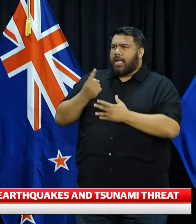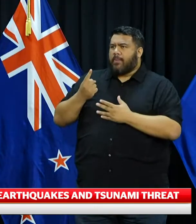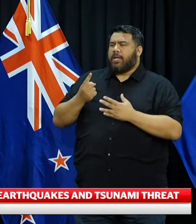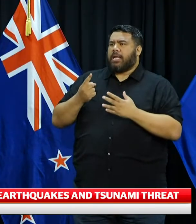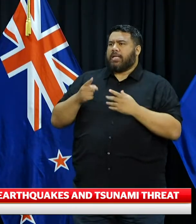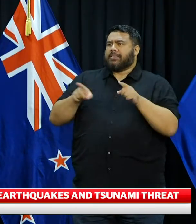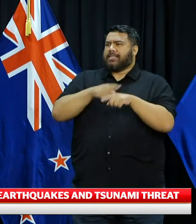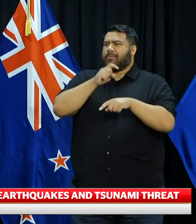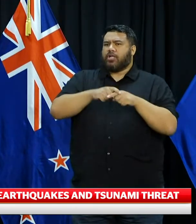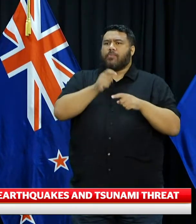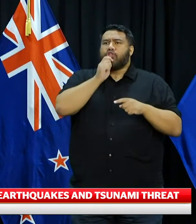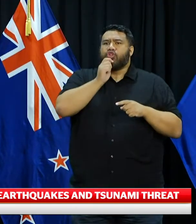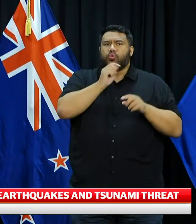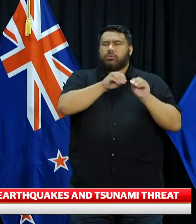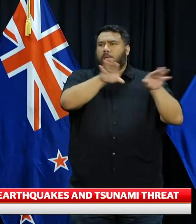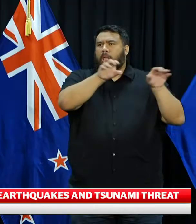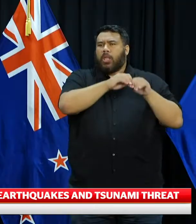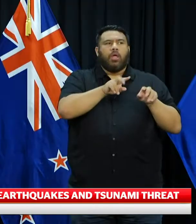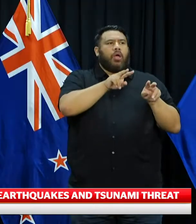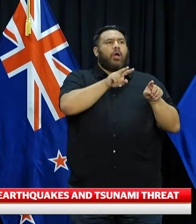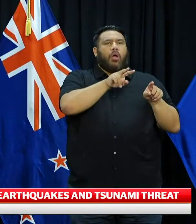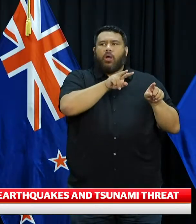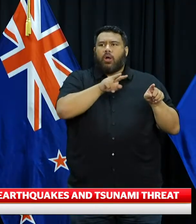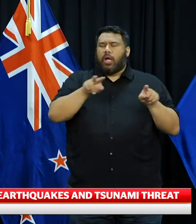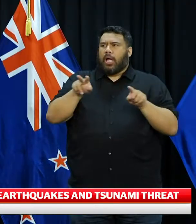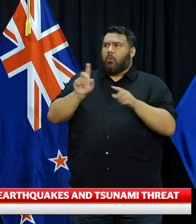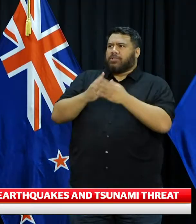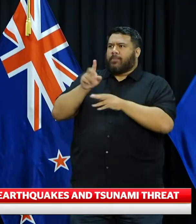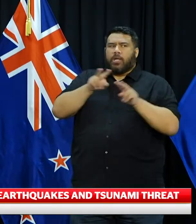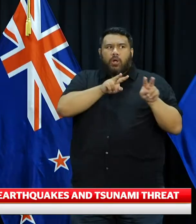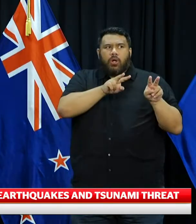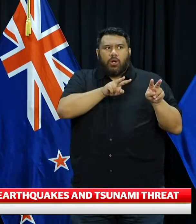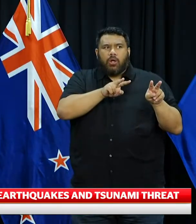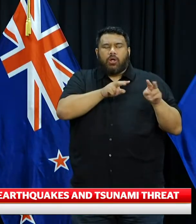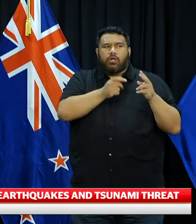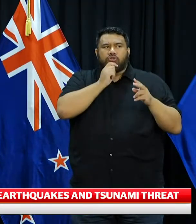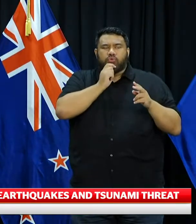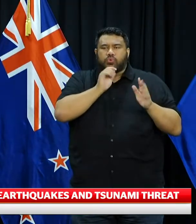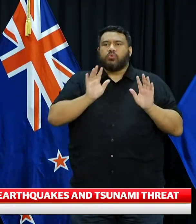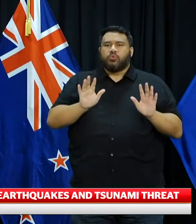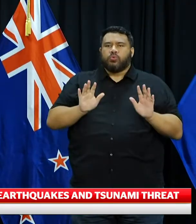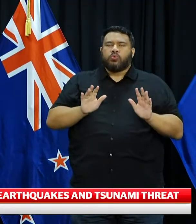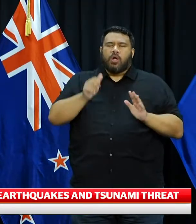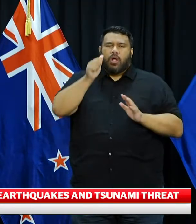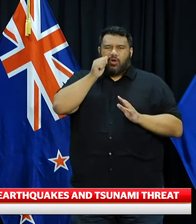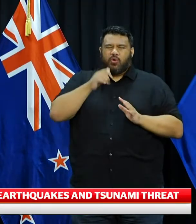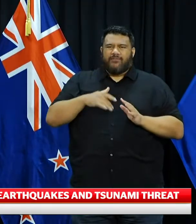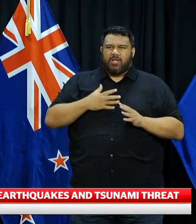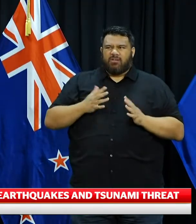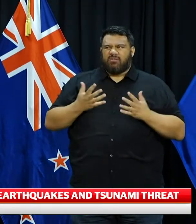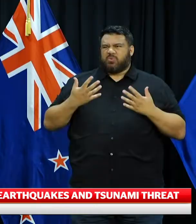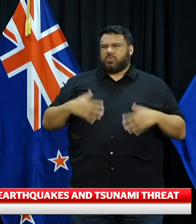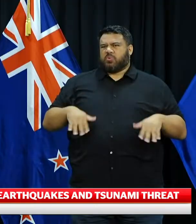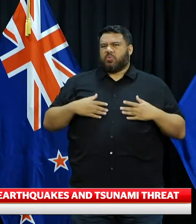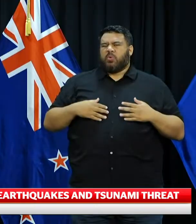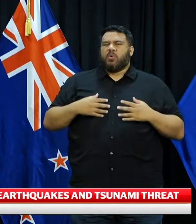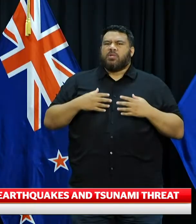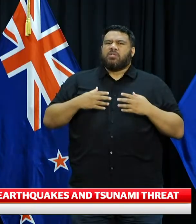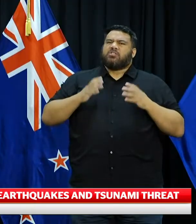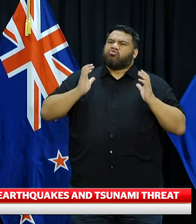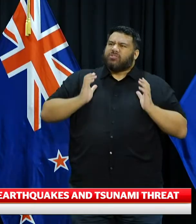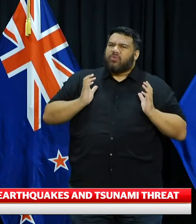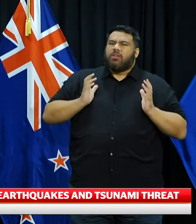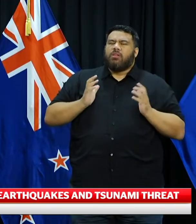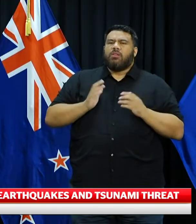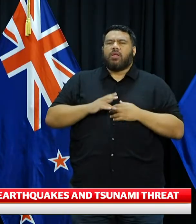were coming through this morning. I want to acknowledge that so many people have done exceptionally